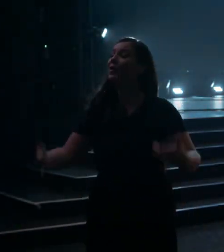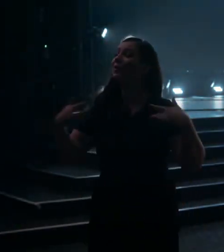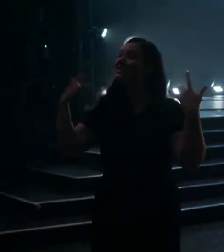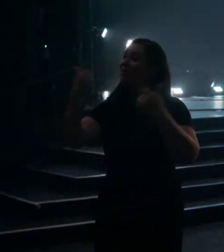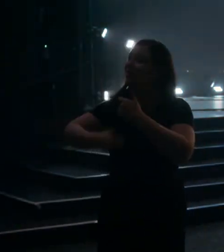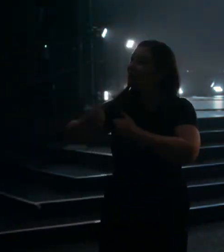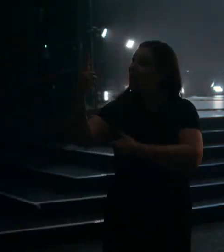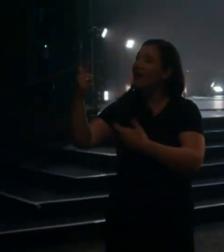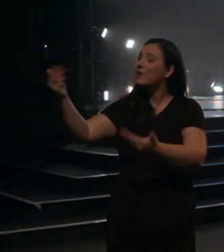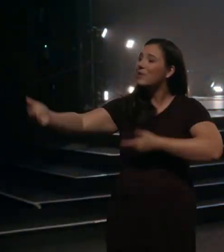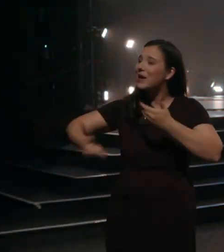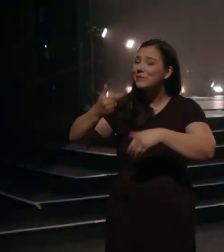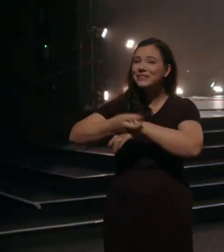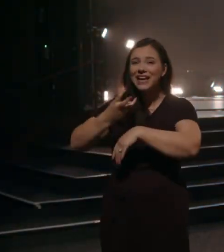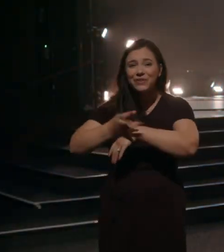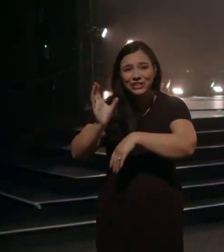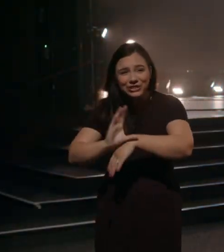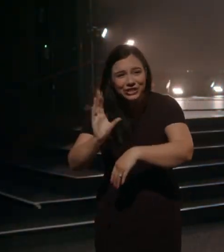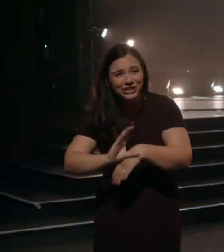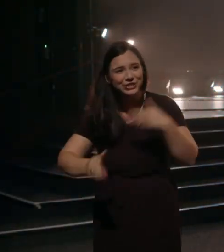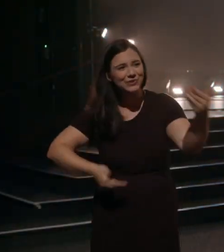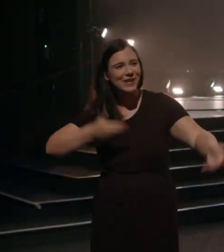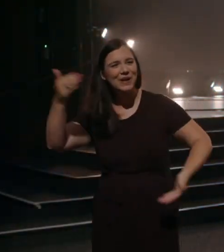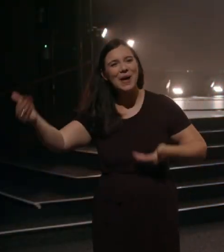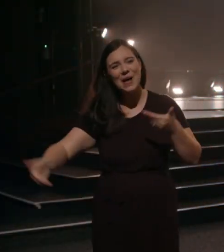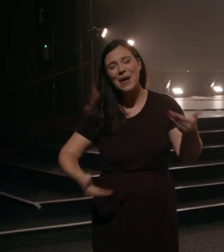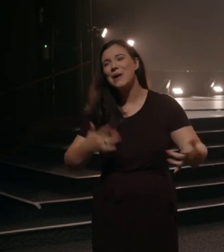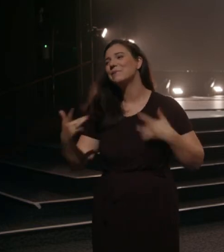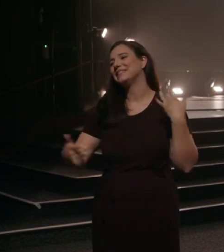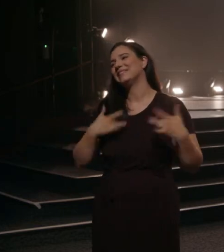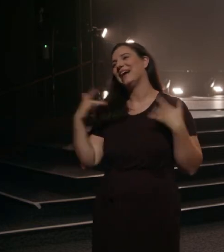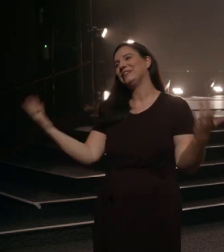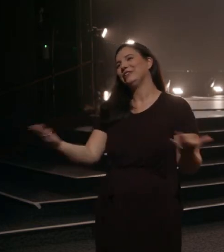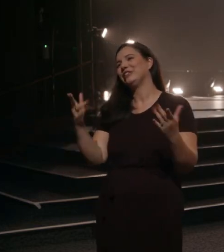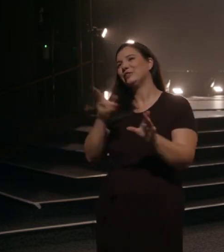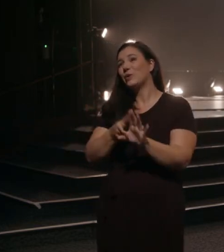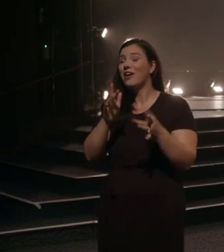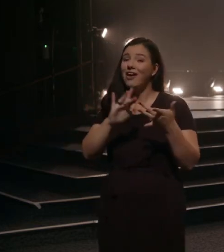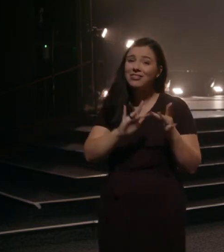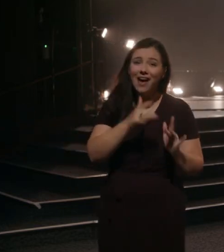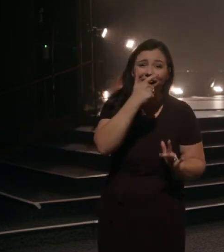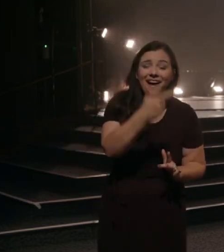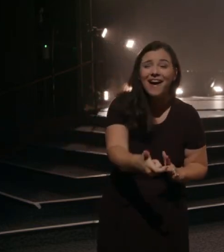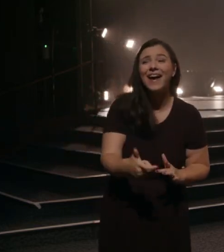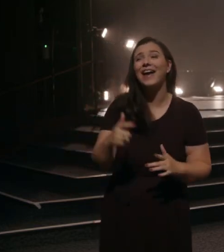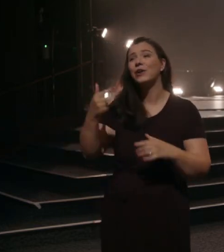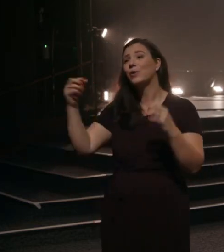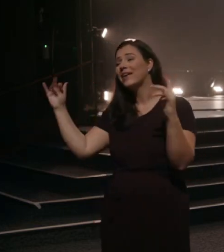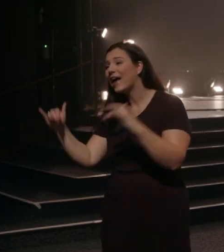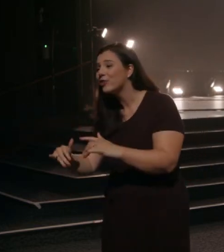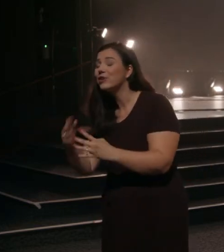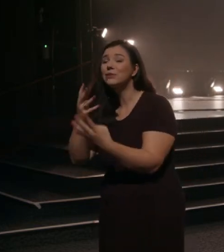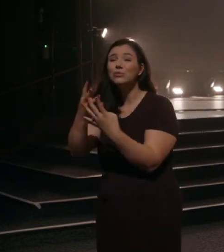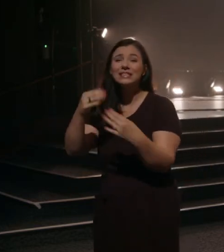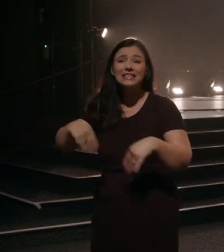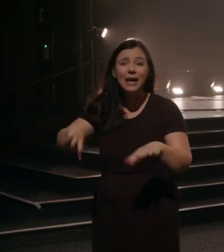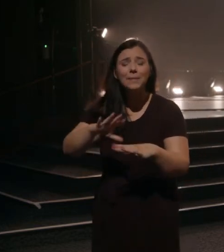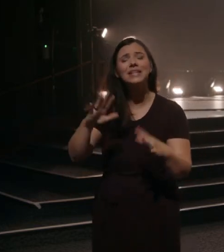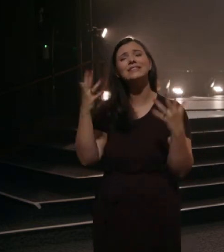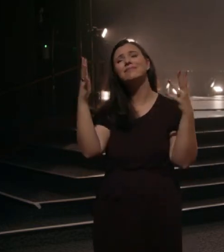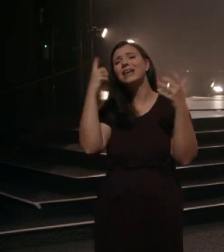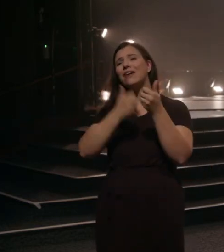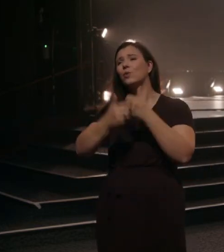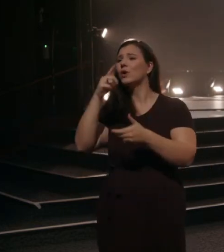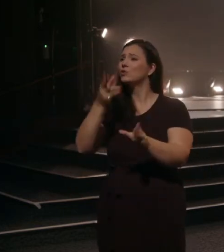What's up, everybody? Welcome to Gateway Church. So glad you're here joining us online, our Gateway gatherings, our prison campuses. Can we give it up for